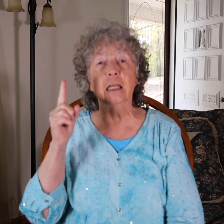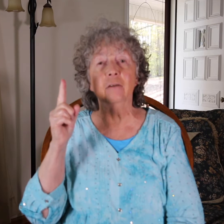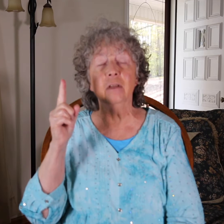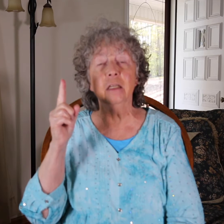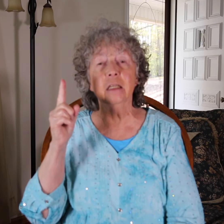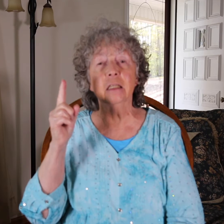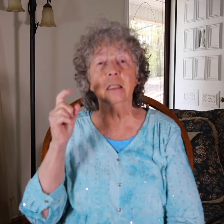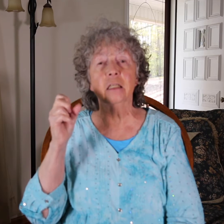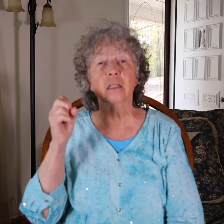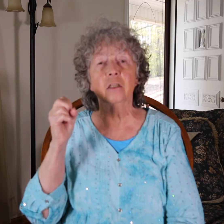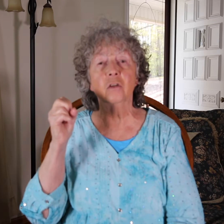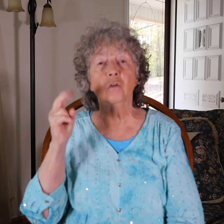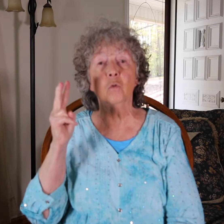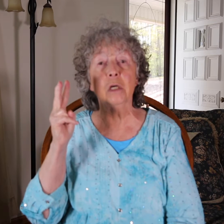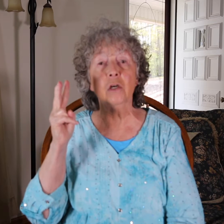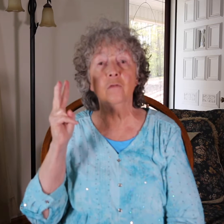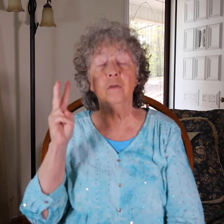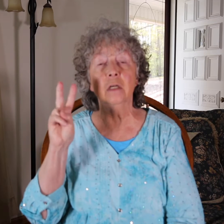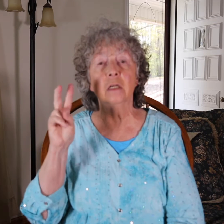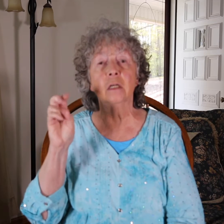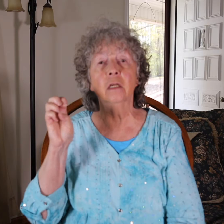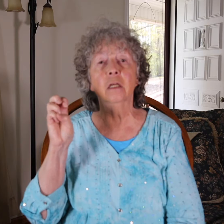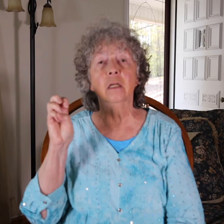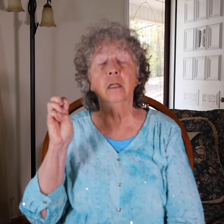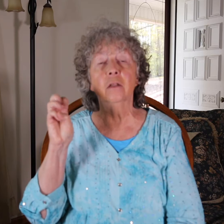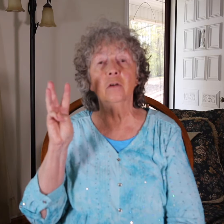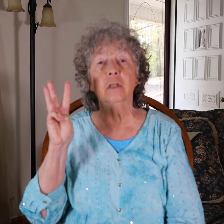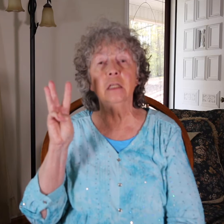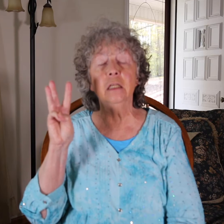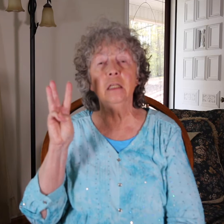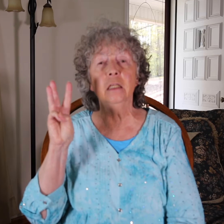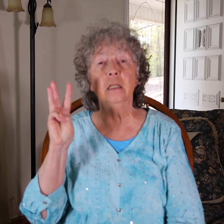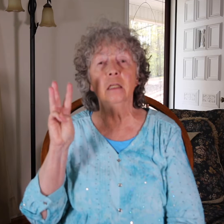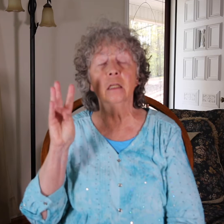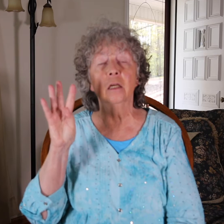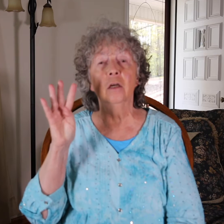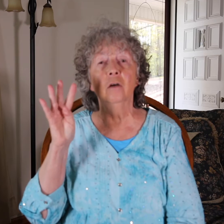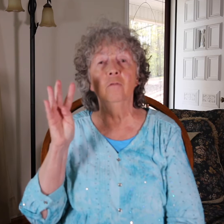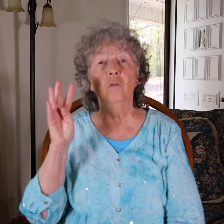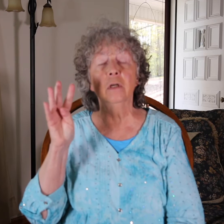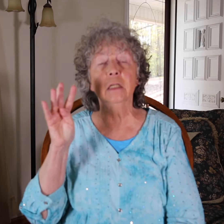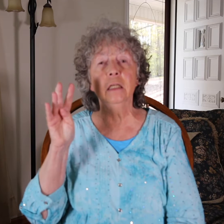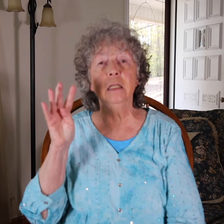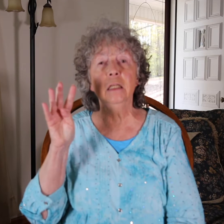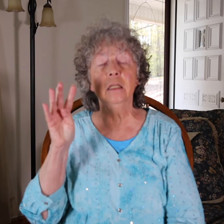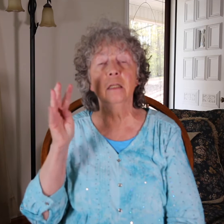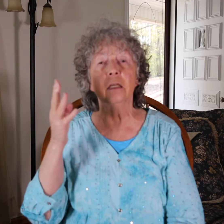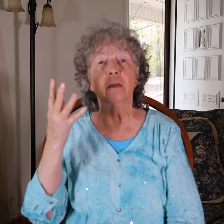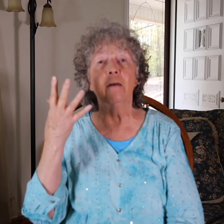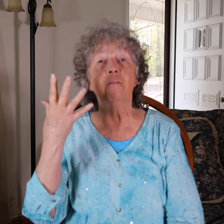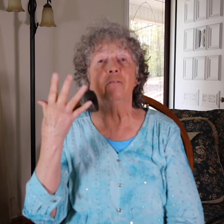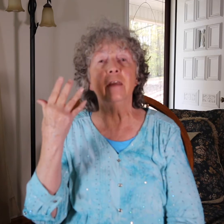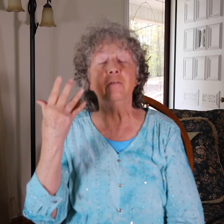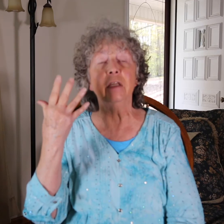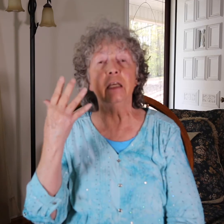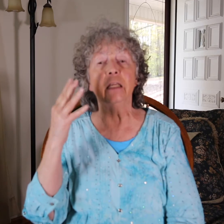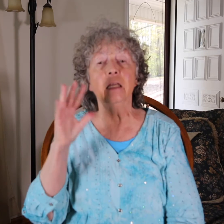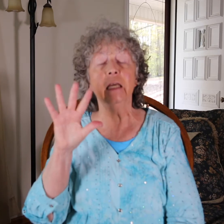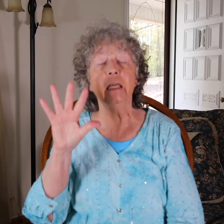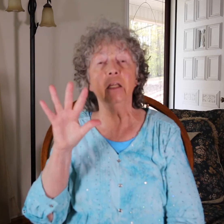11, 12, 13, 14, 15. The hand